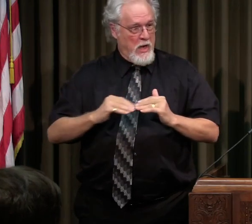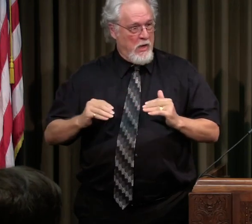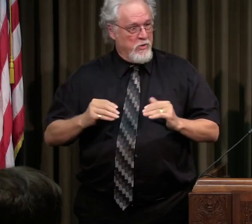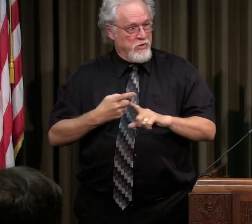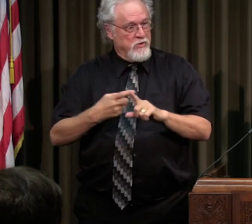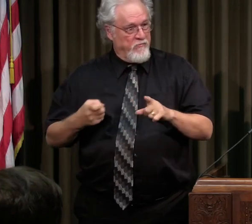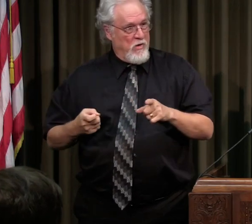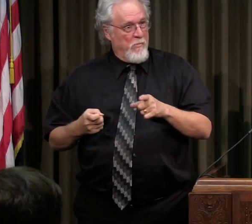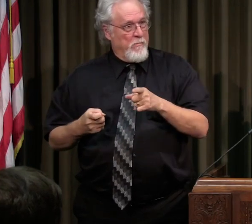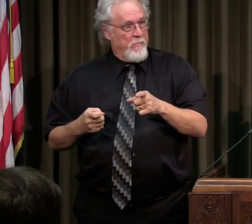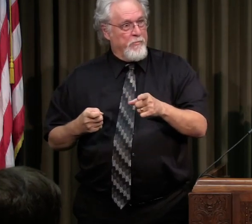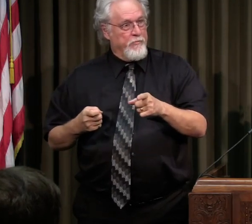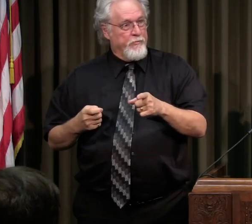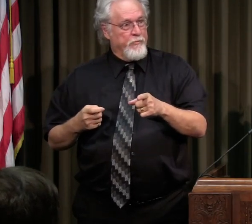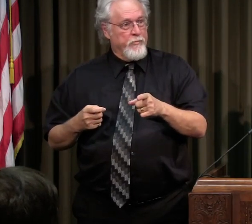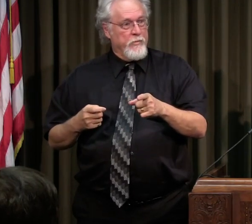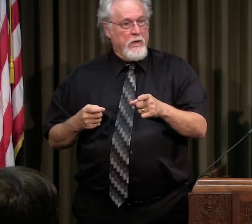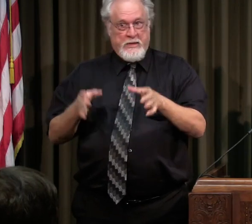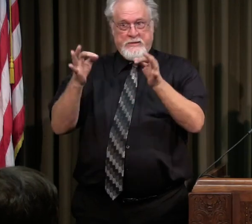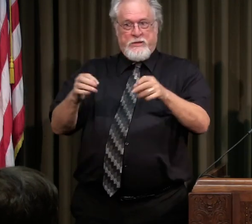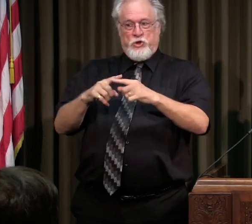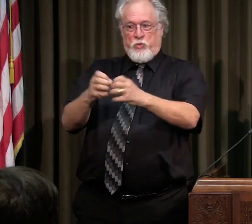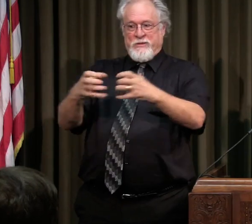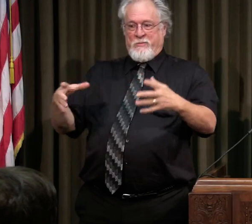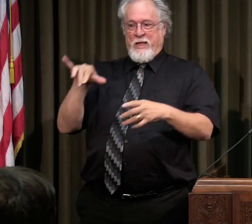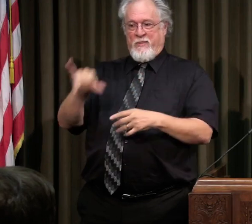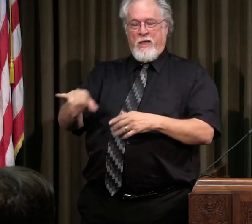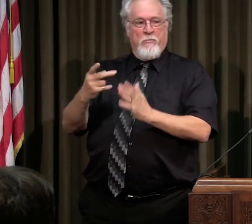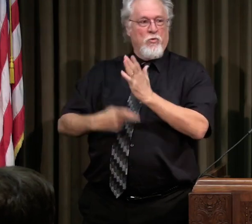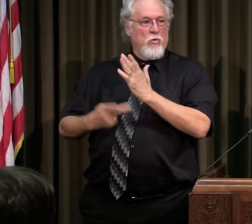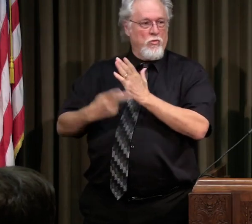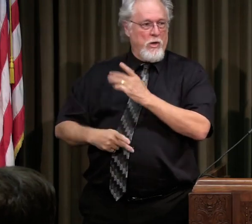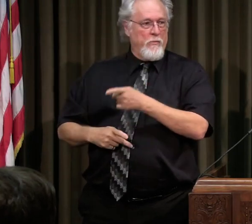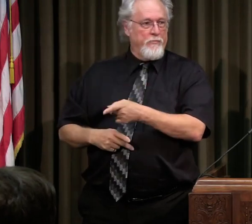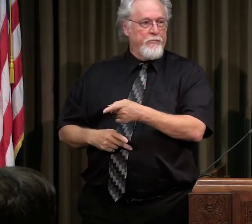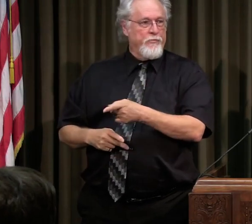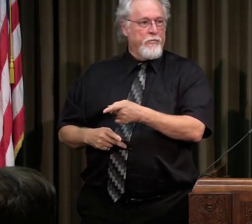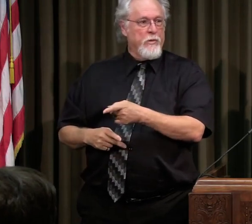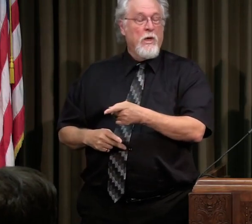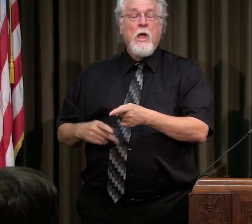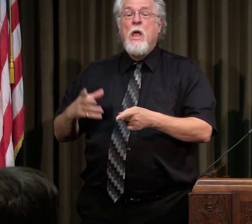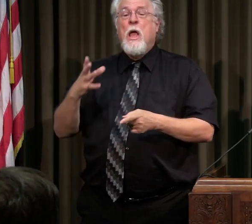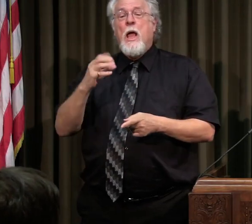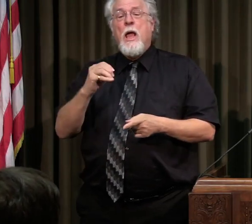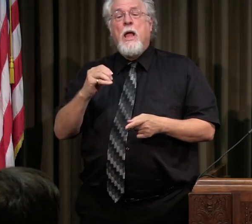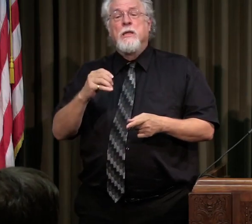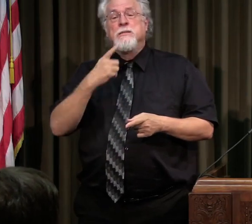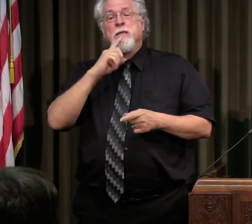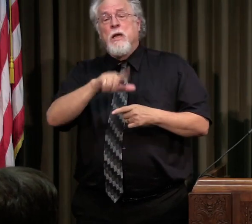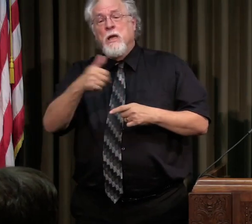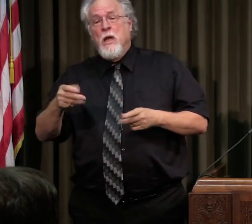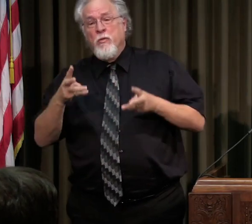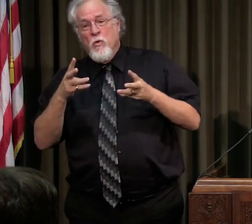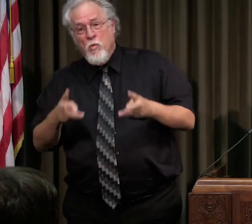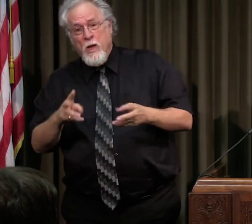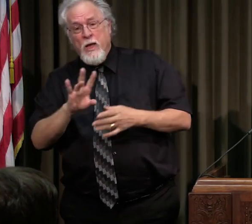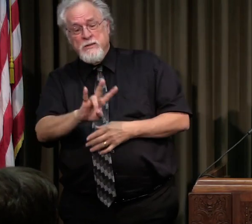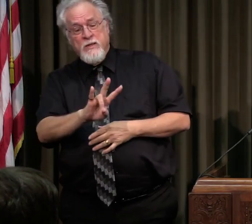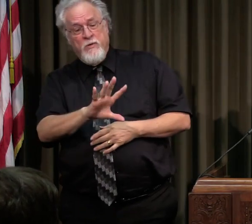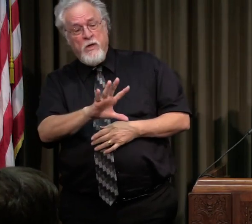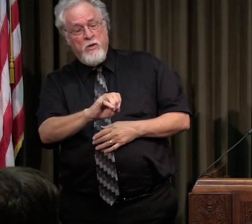emanating from the decision to expand the Medicaid program. And put another way, that